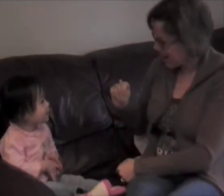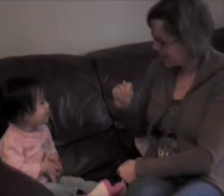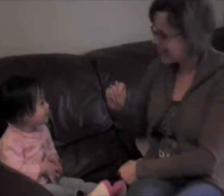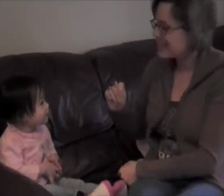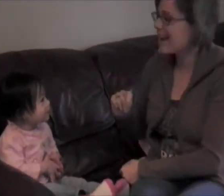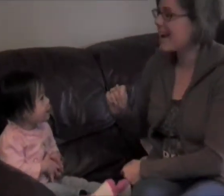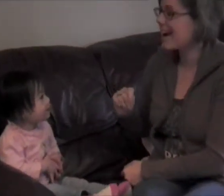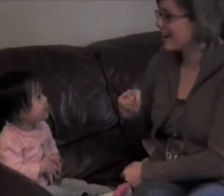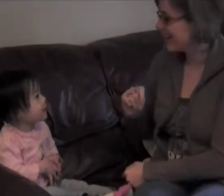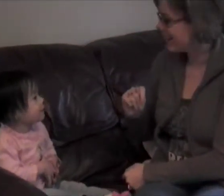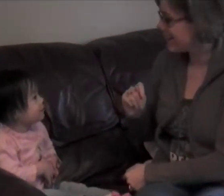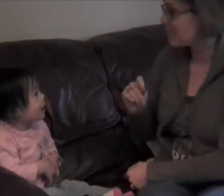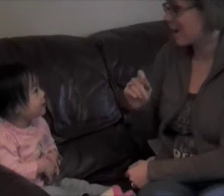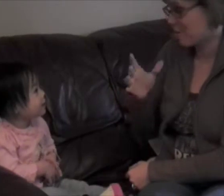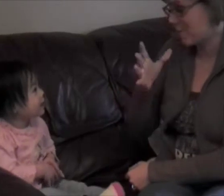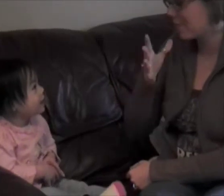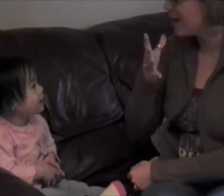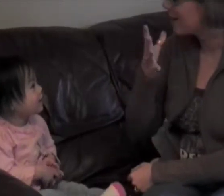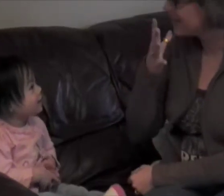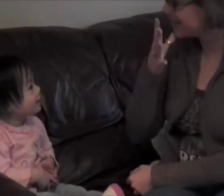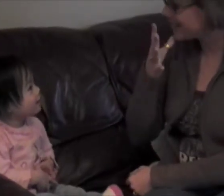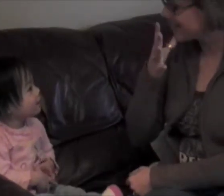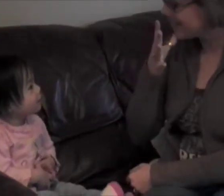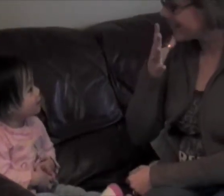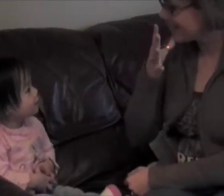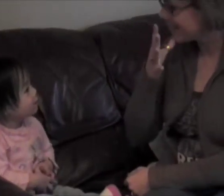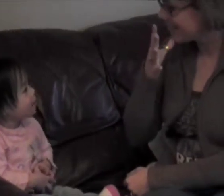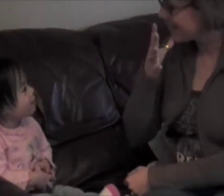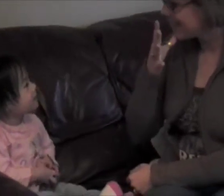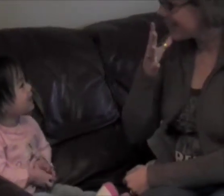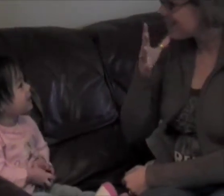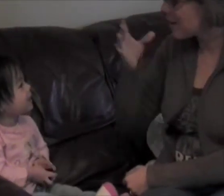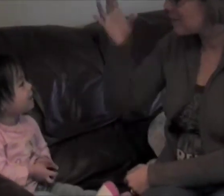Potty. Potty, yeah. Mommy. Mommy. What's this? Mommy. Mommy?